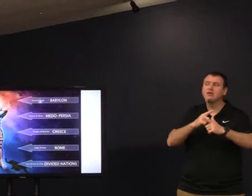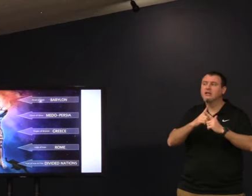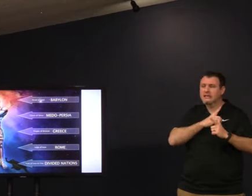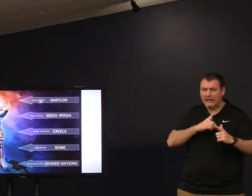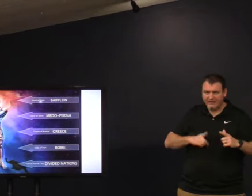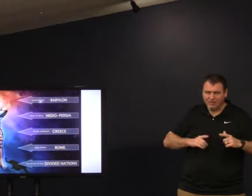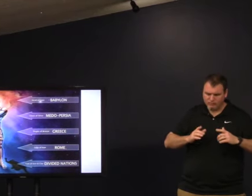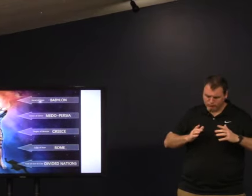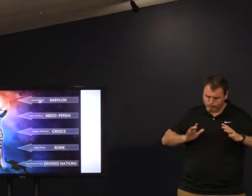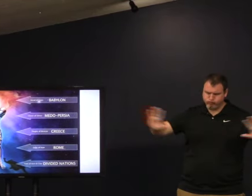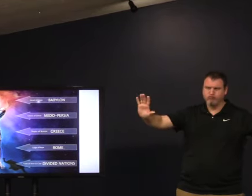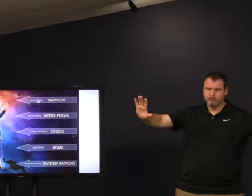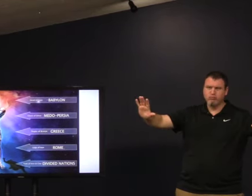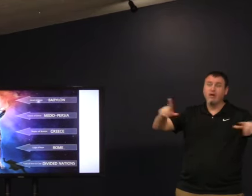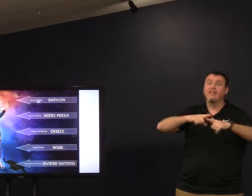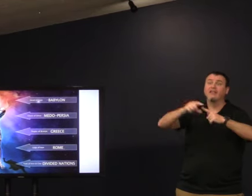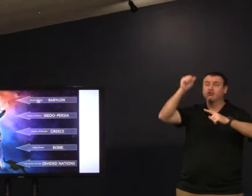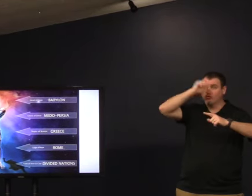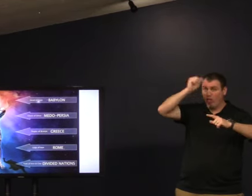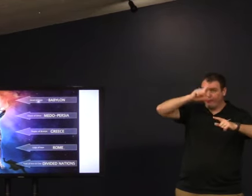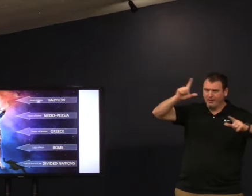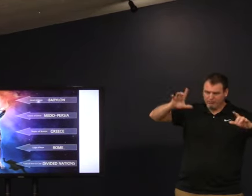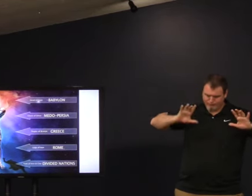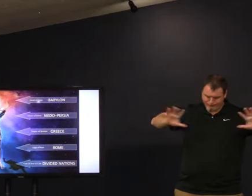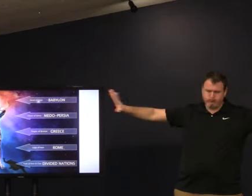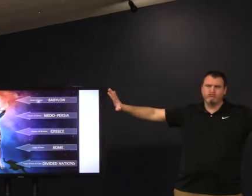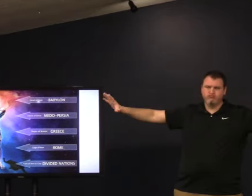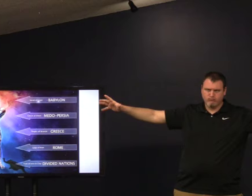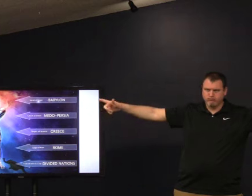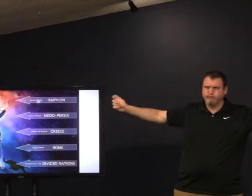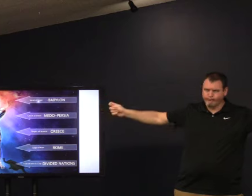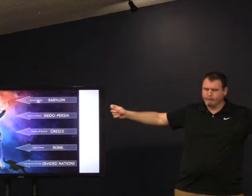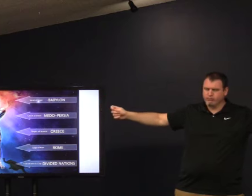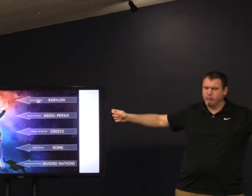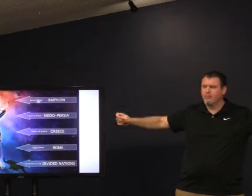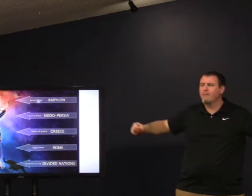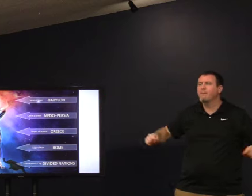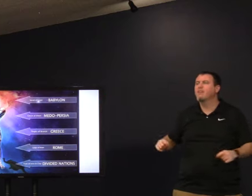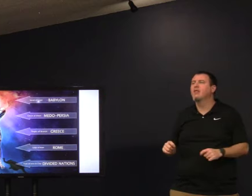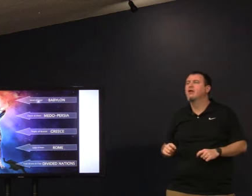Saul had some help from David, and Saul really enlarged it.